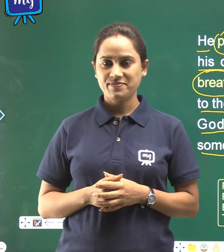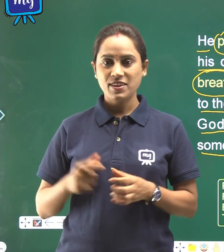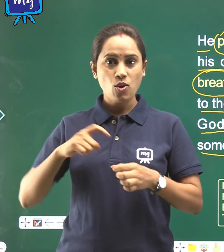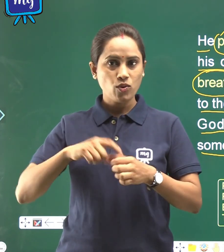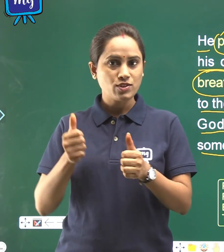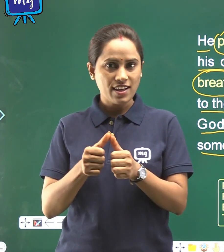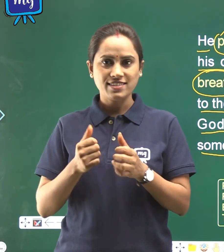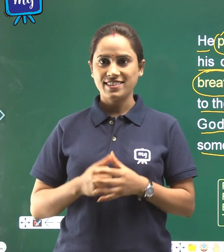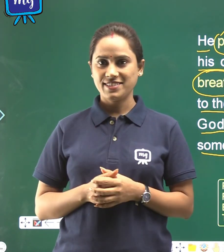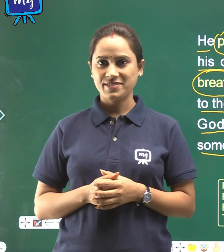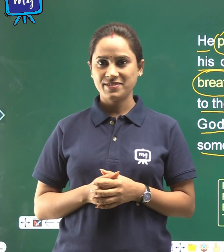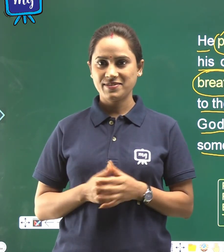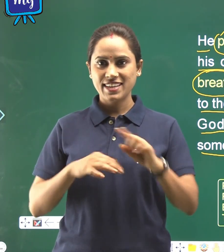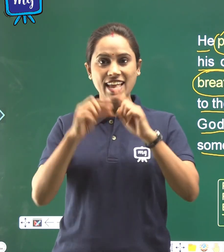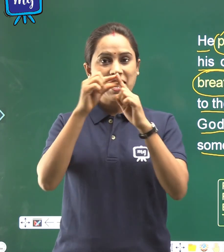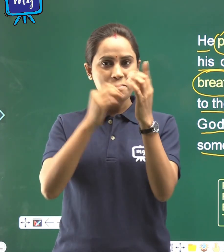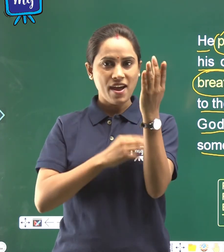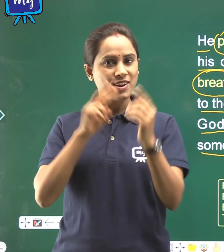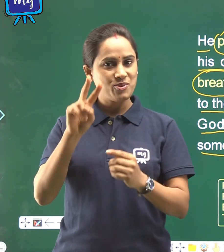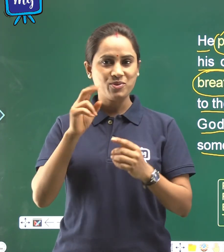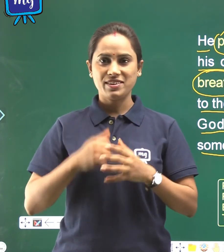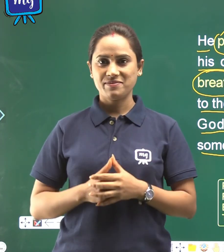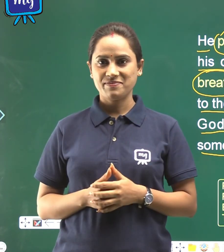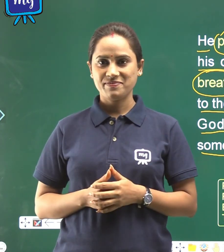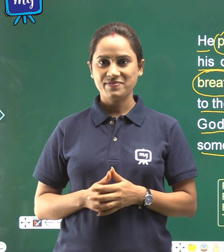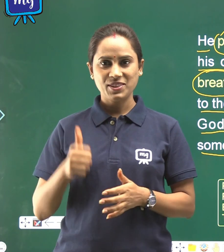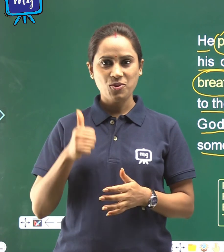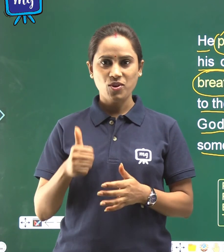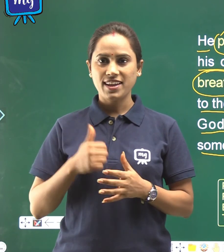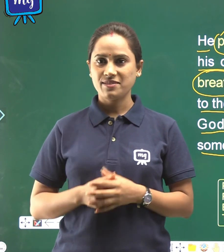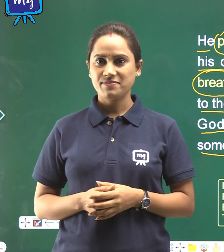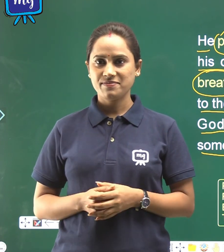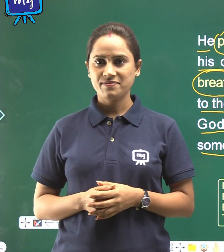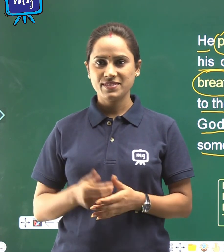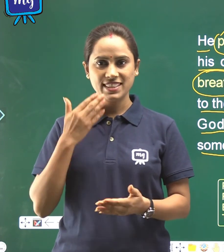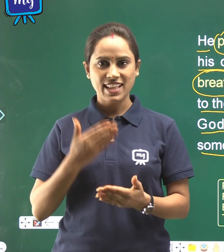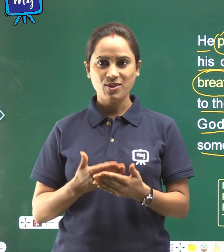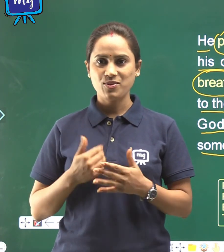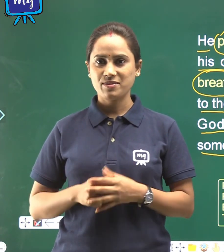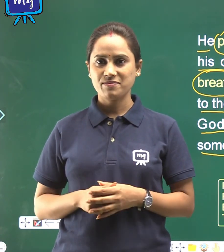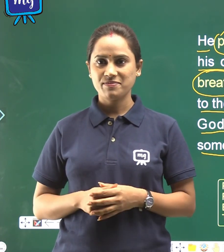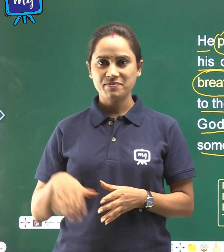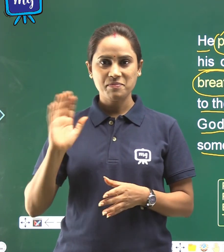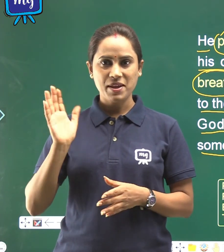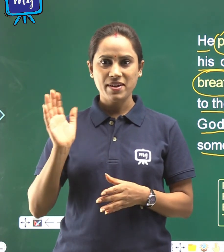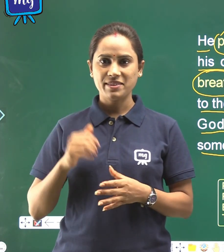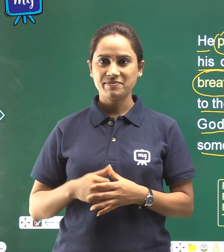question answer in part 2. Okay? Thank you. Bye bye.